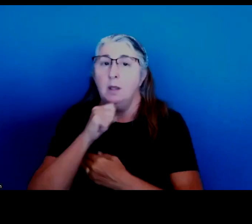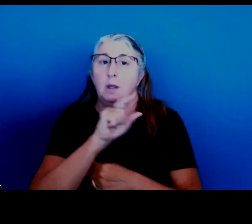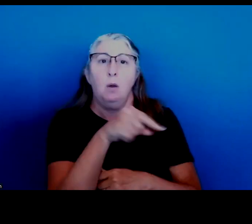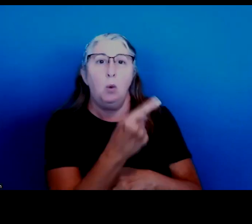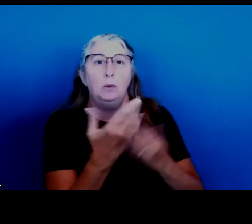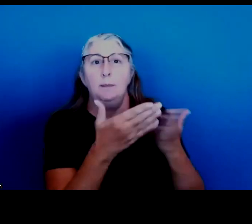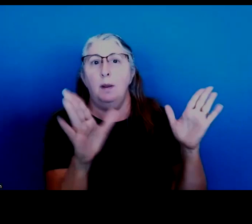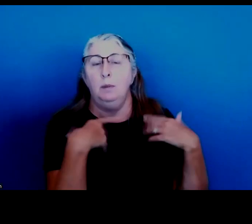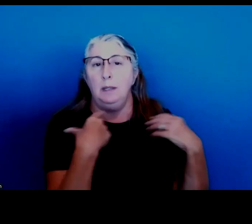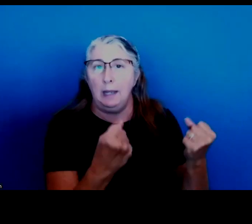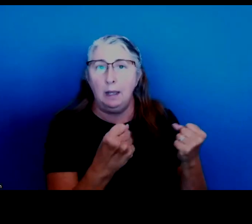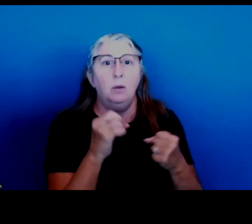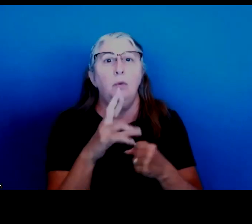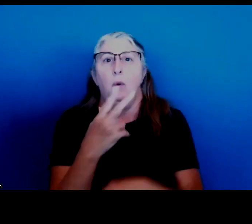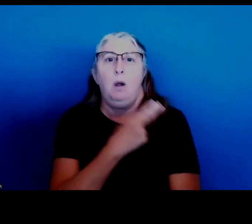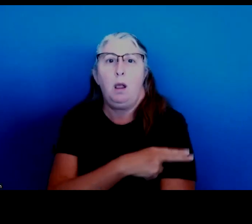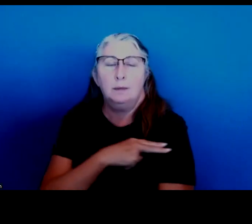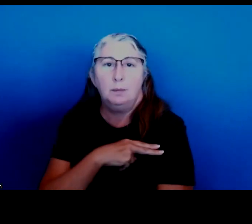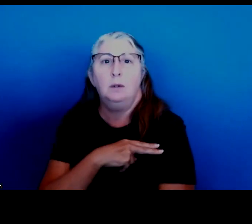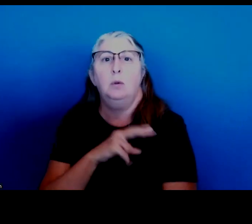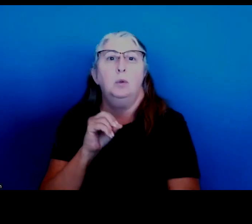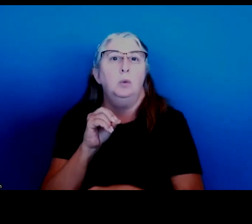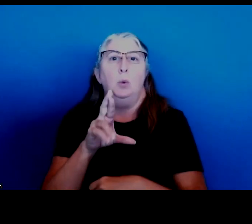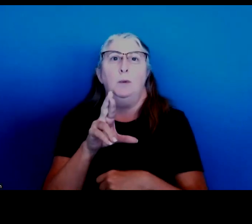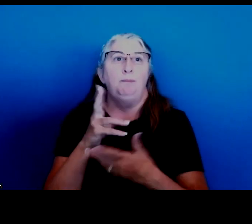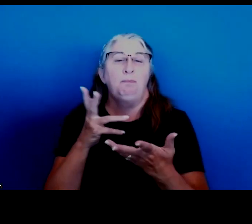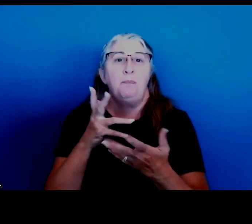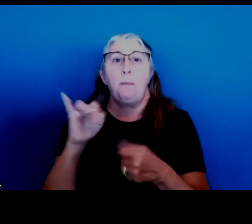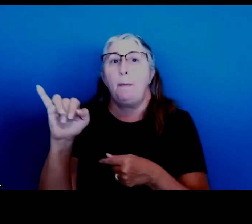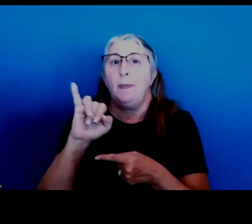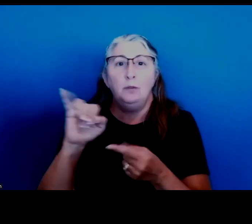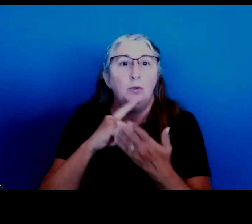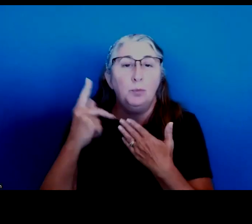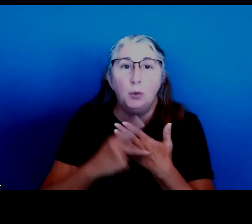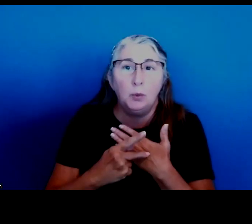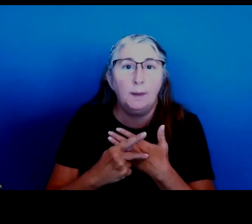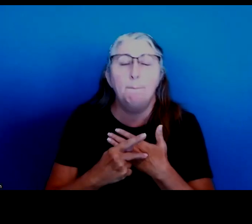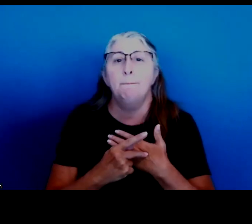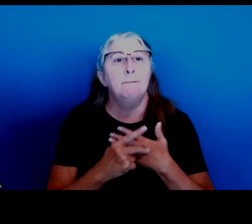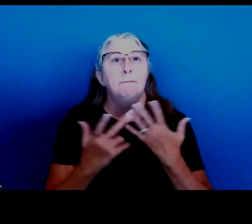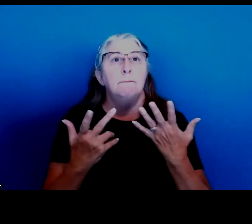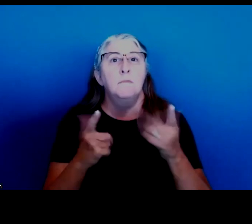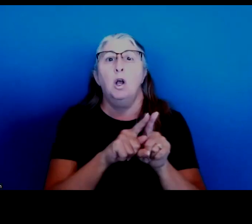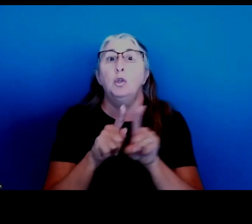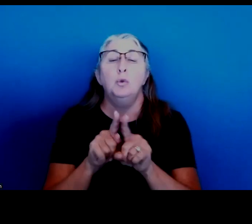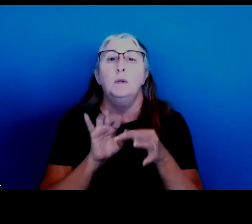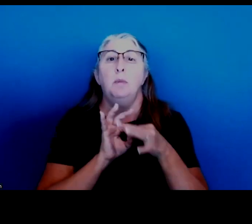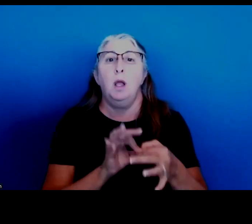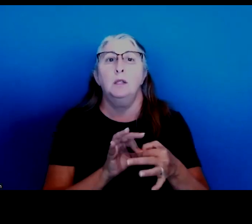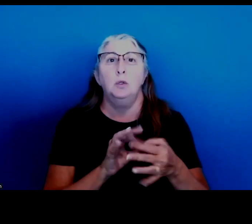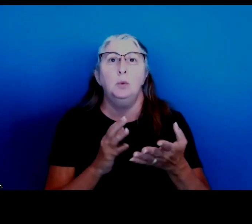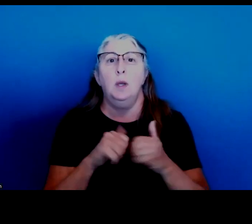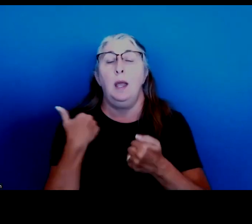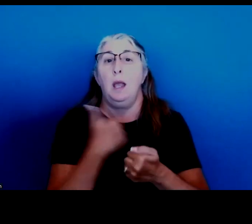public health or hospitals or our insurance programs. It also applies to how